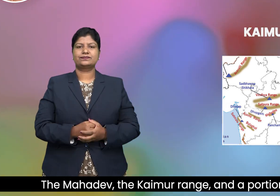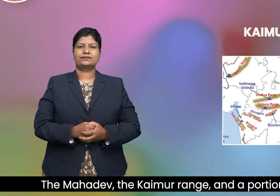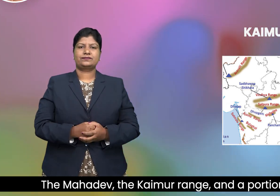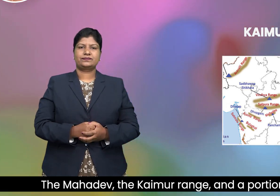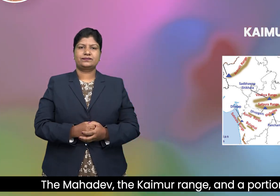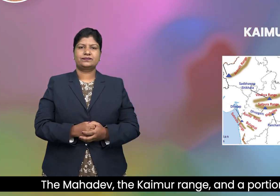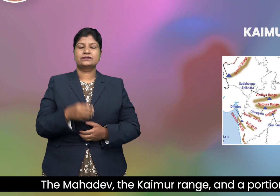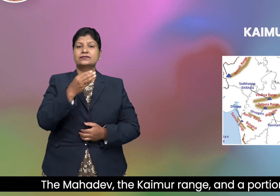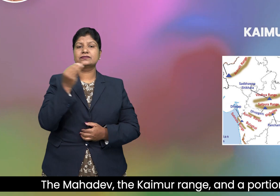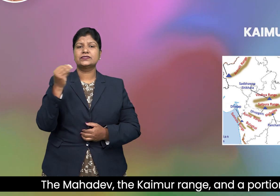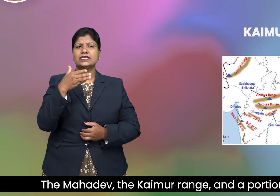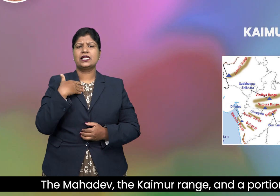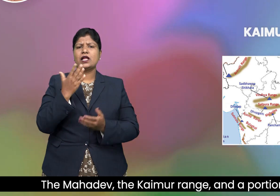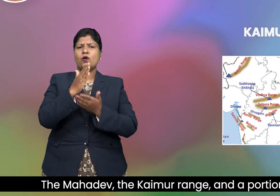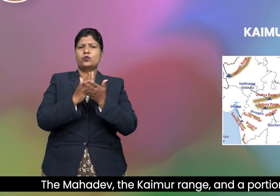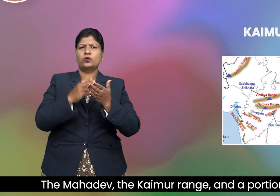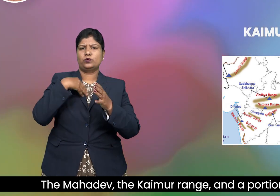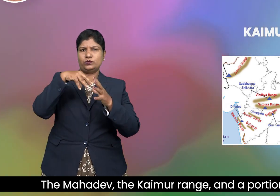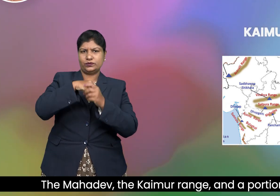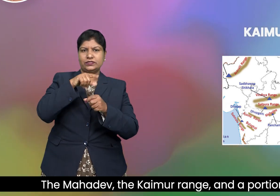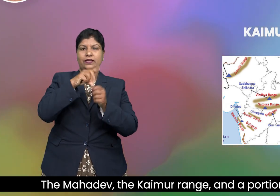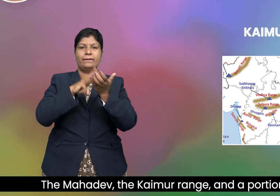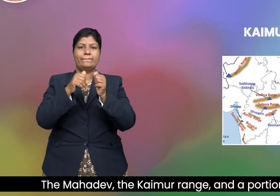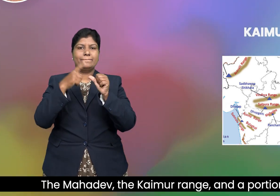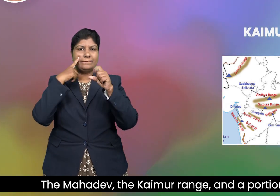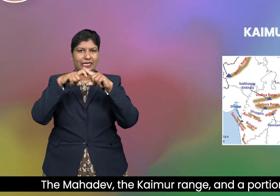and a portion of the Maikal range